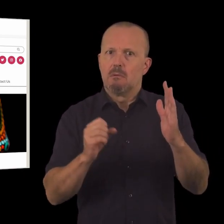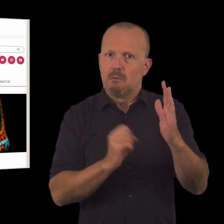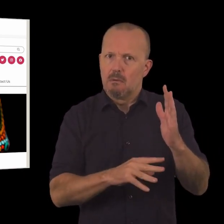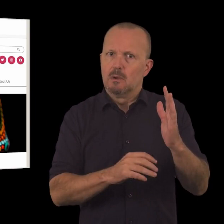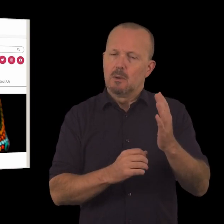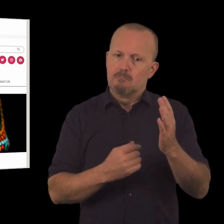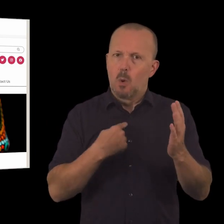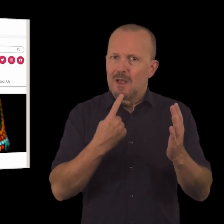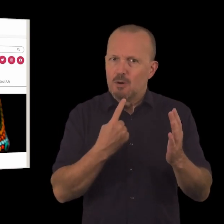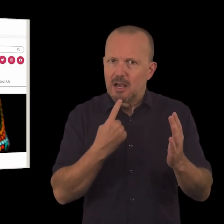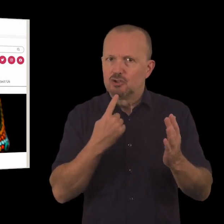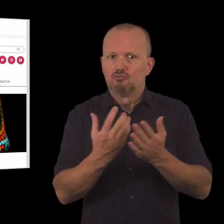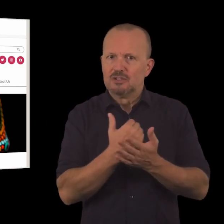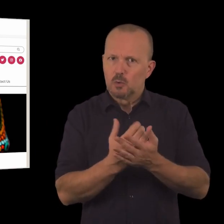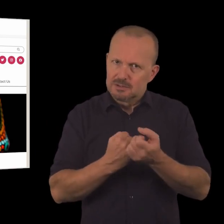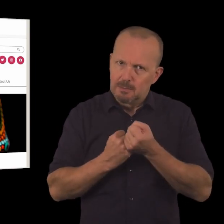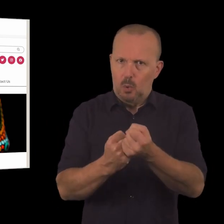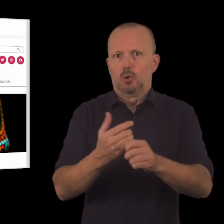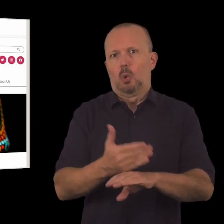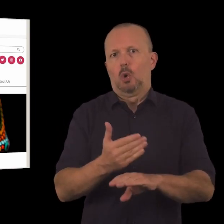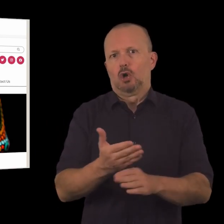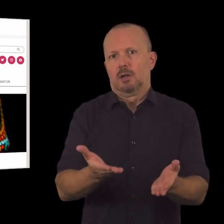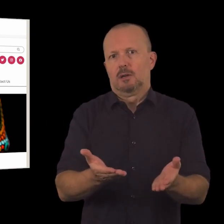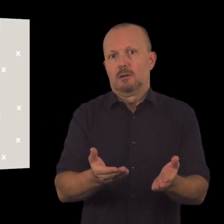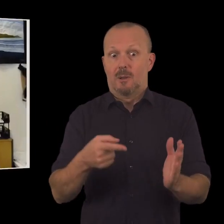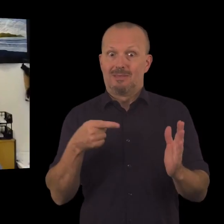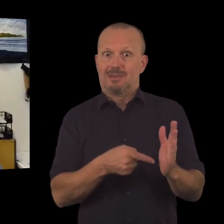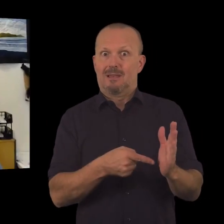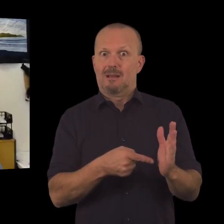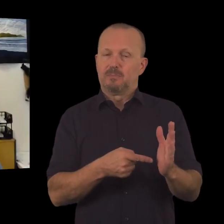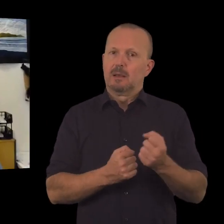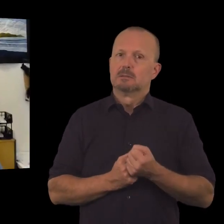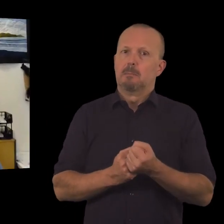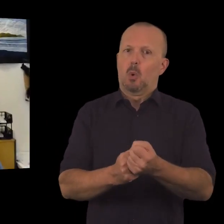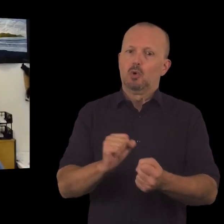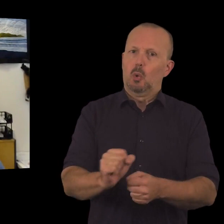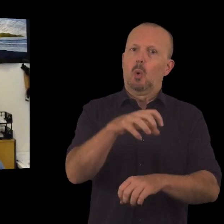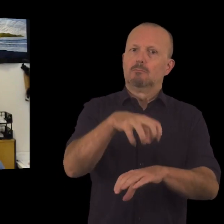the mahi. So it's there that your association will grow and be